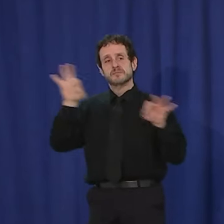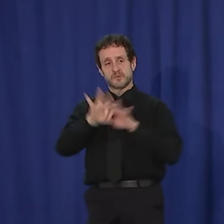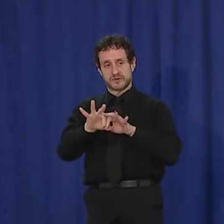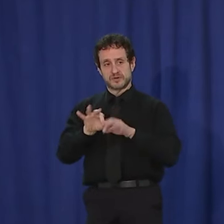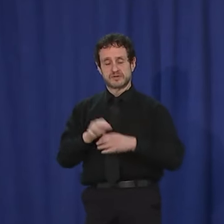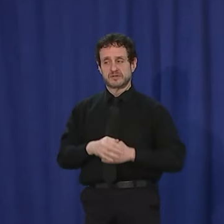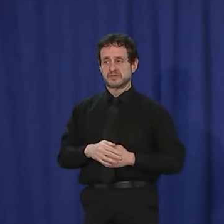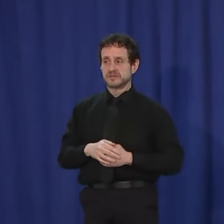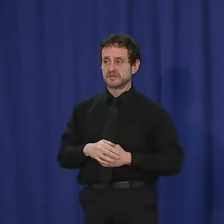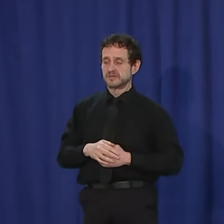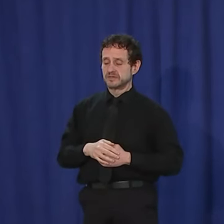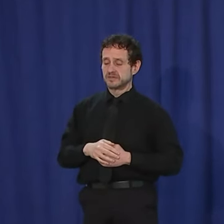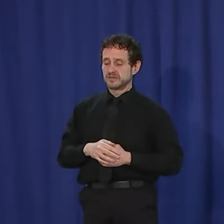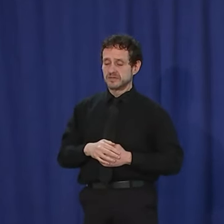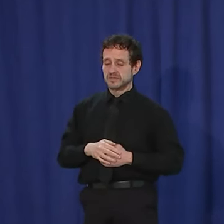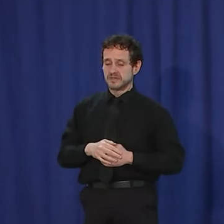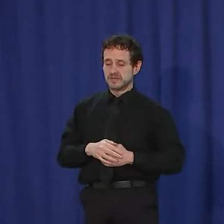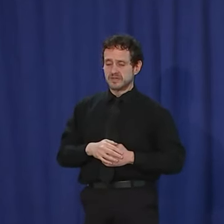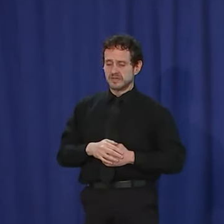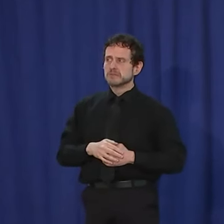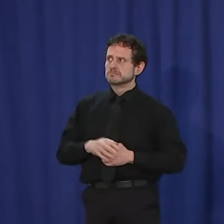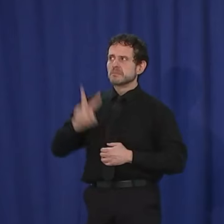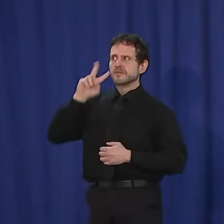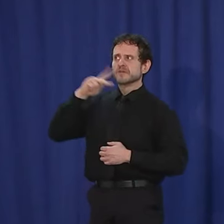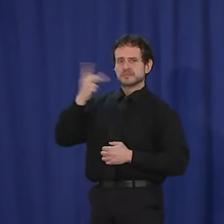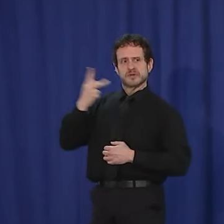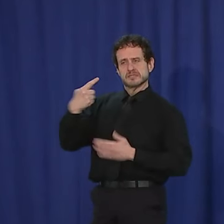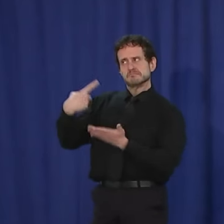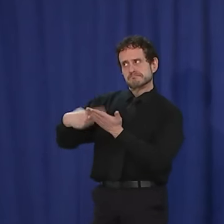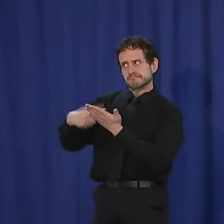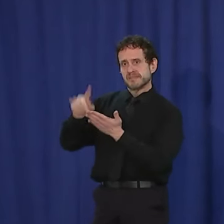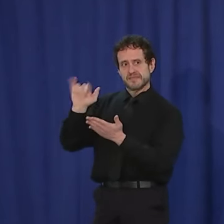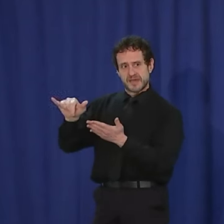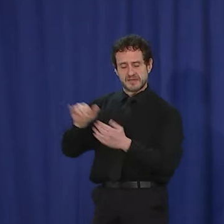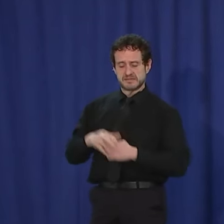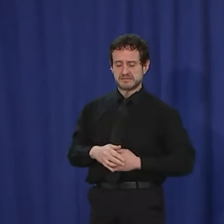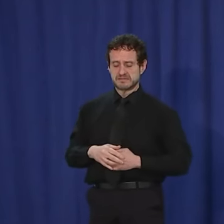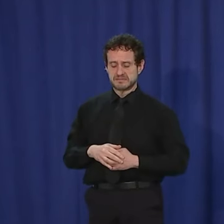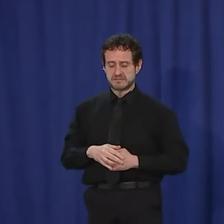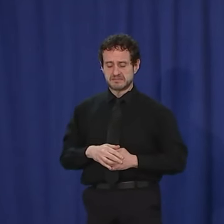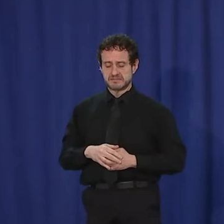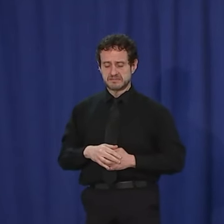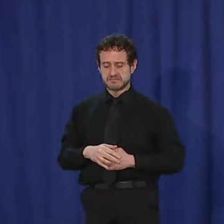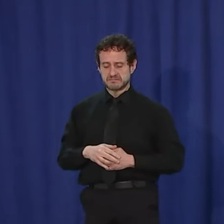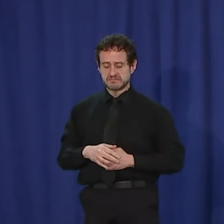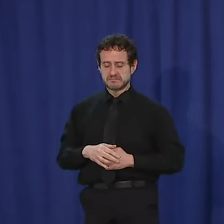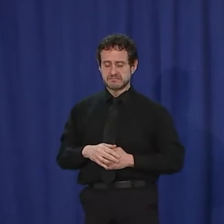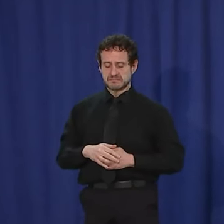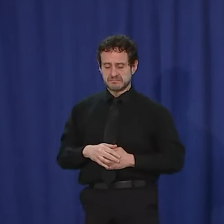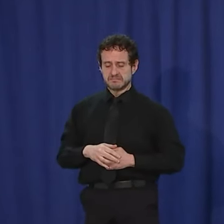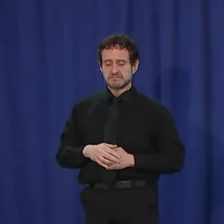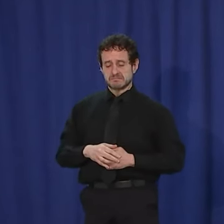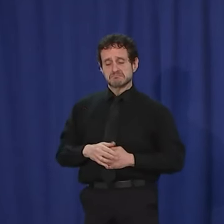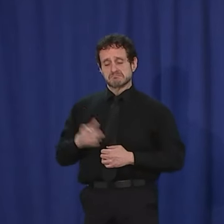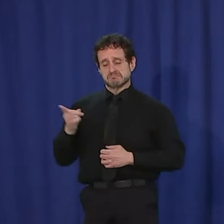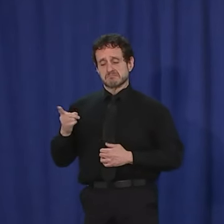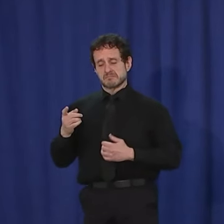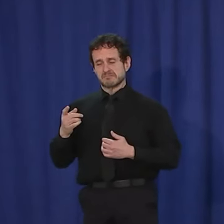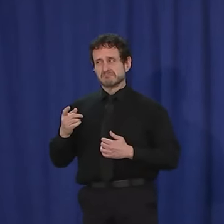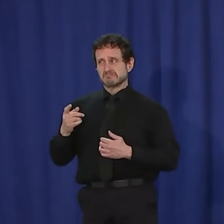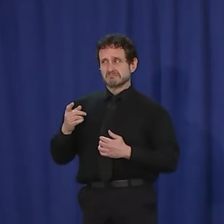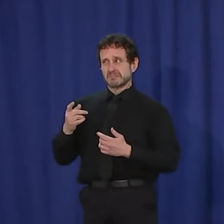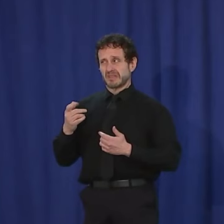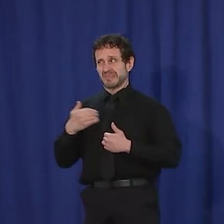So, I talked to the Vice President about that, among other things, and we've already gotten some response. We'll